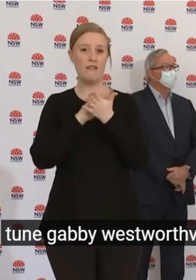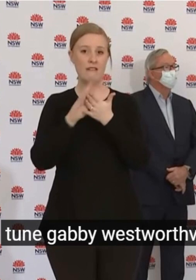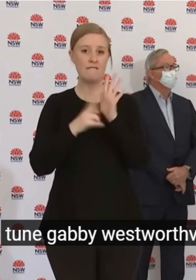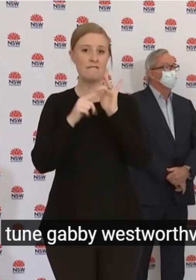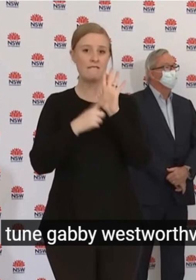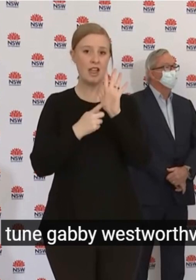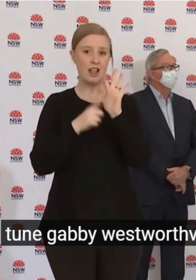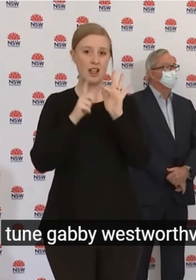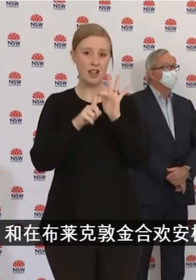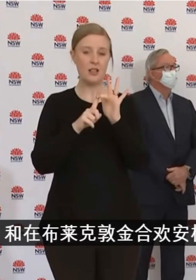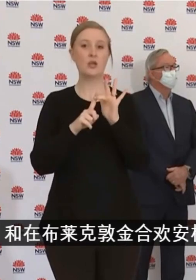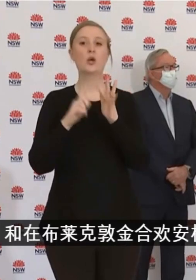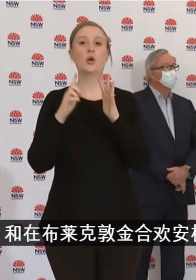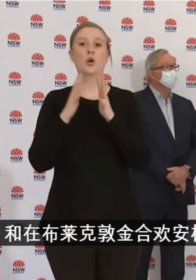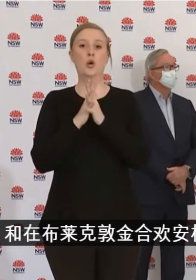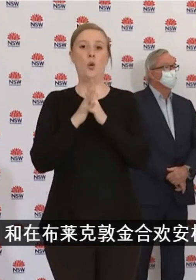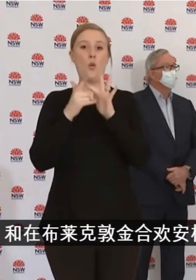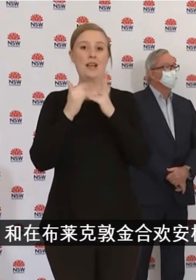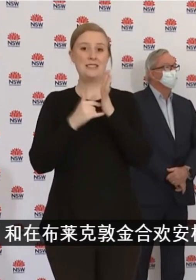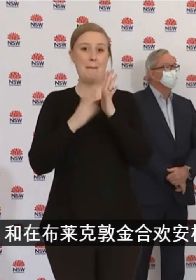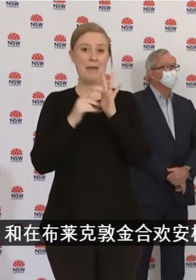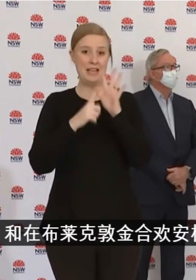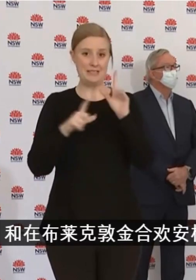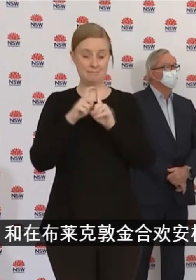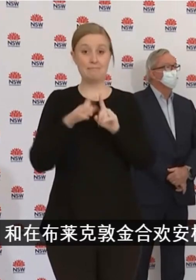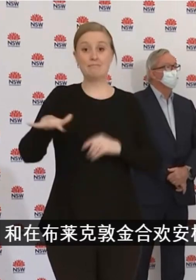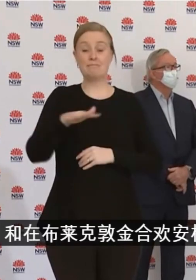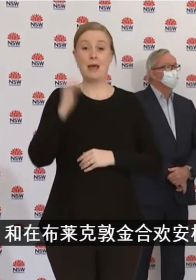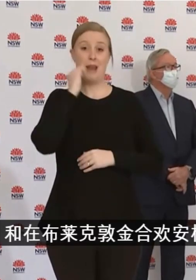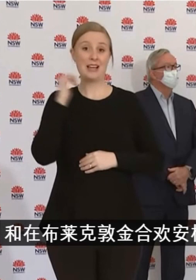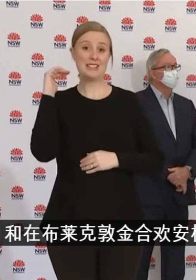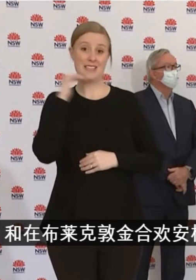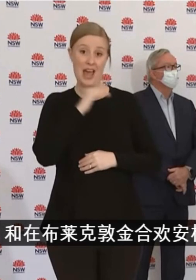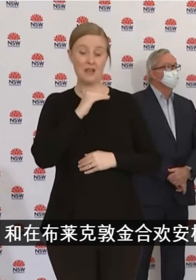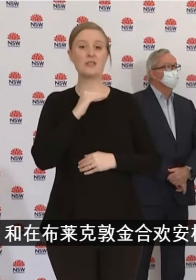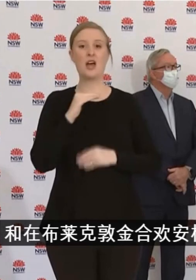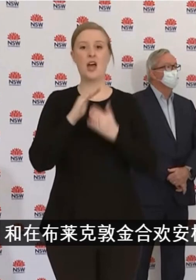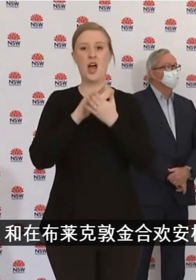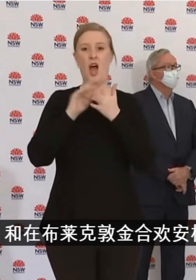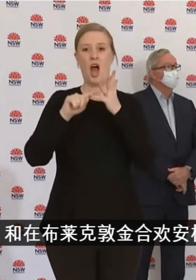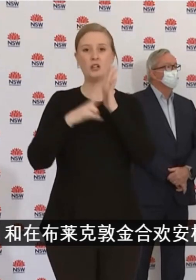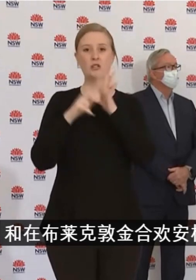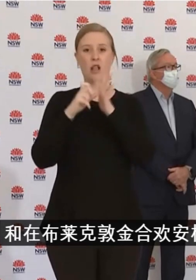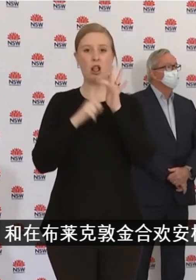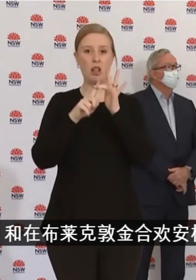Yennora. And in Blacktown, Acacia, Angus, Arndale Park, Bidwell,